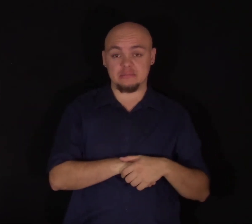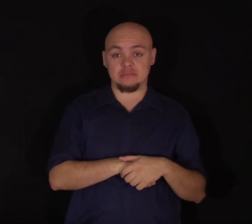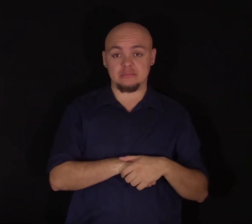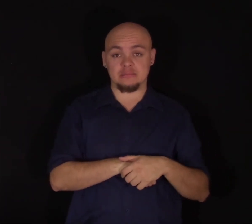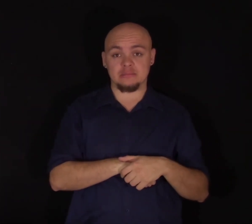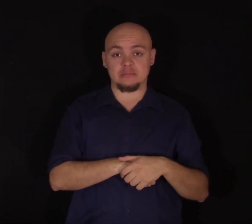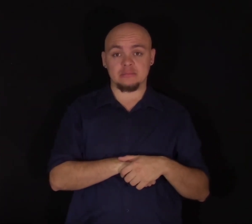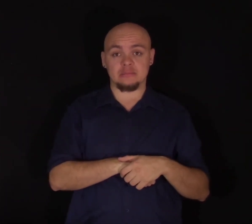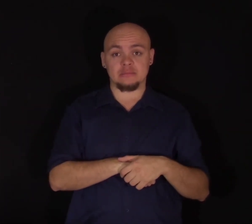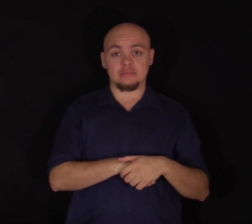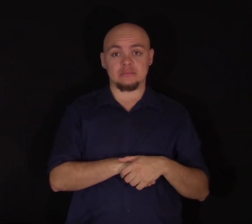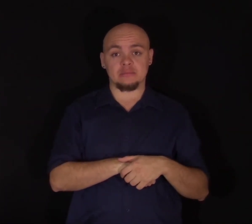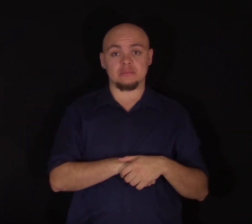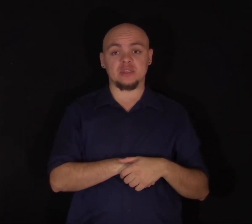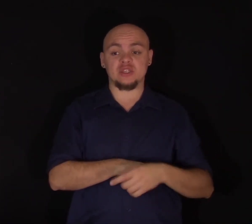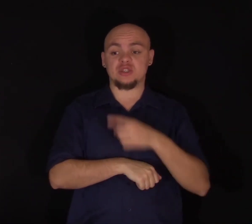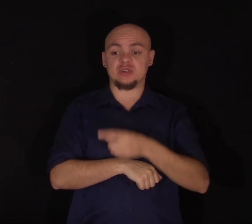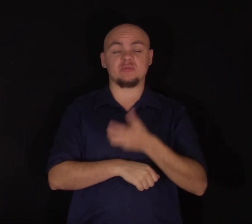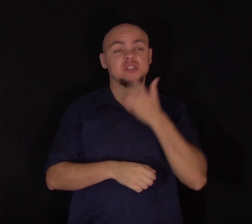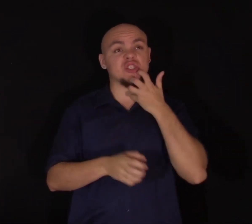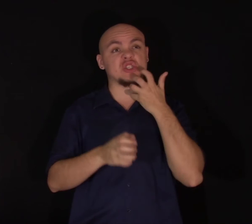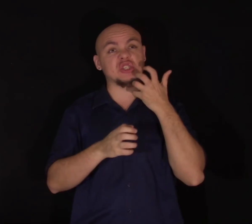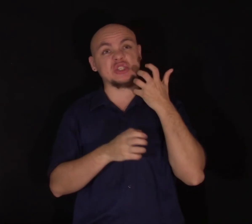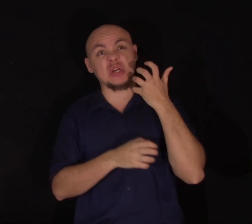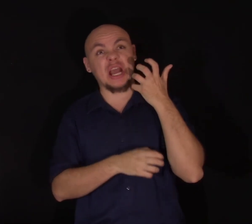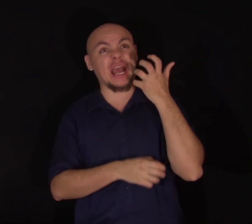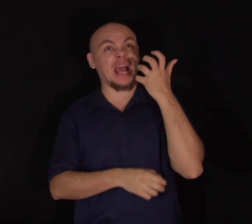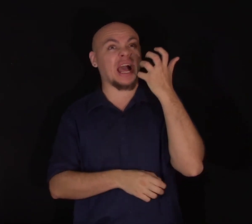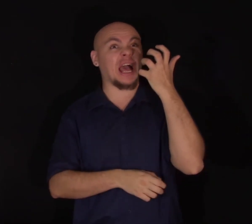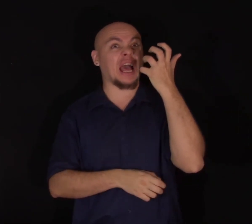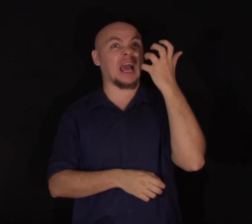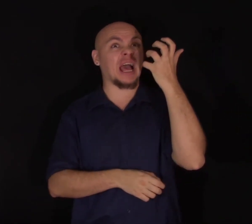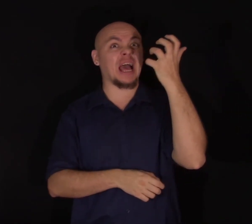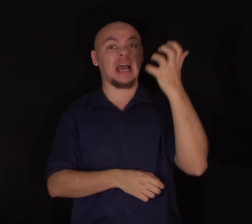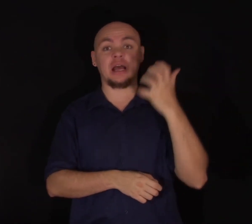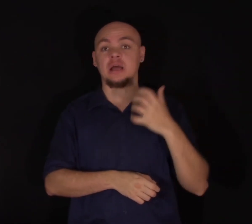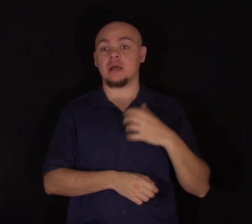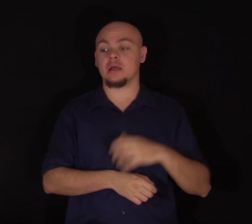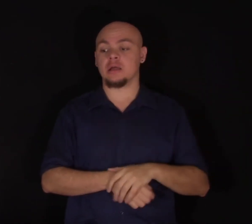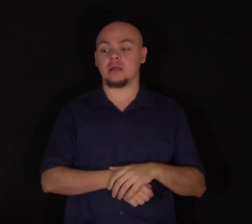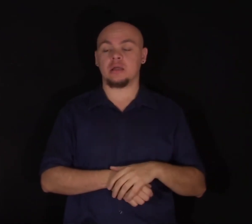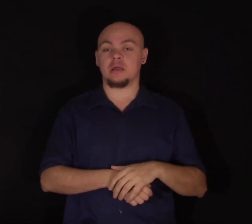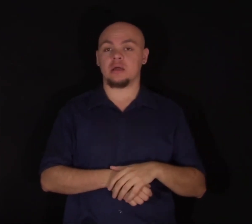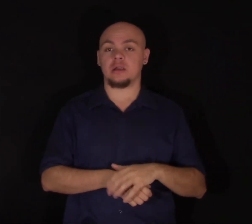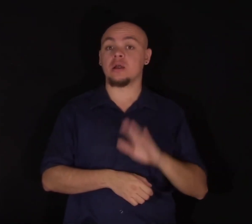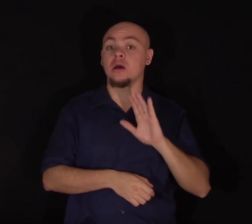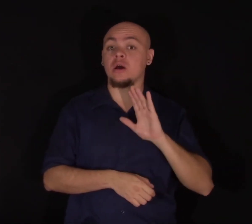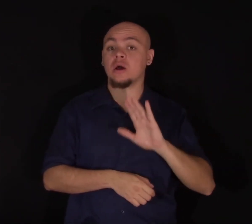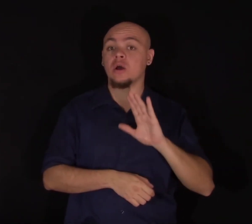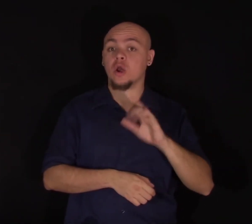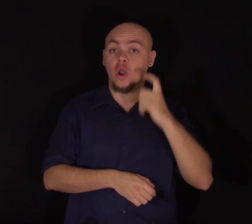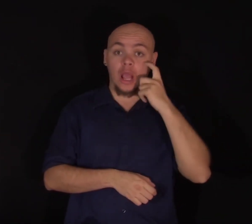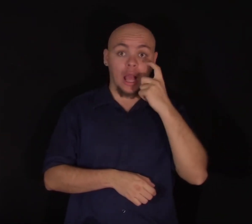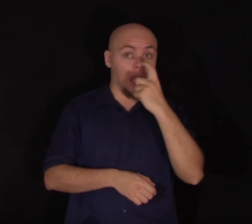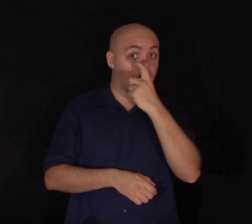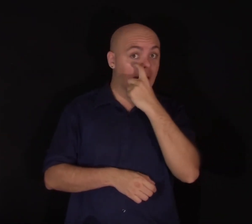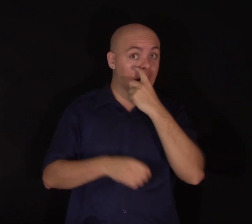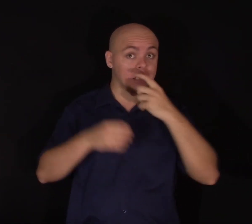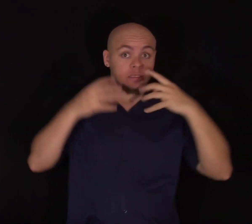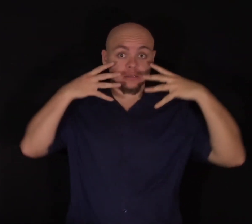She screamed so long and so loud one morning that she burst the capillaries around her eyes.